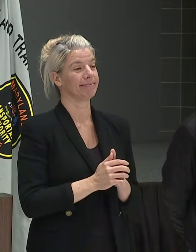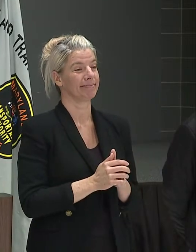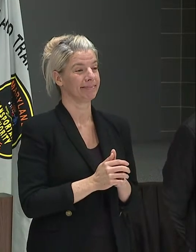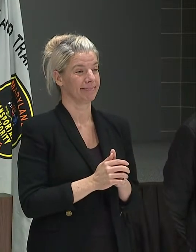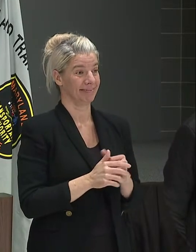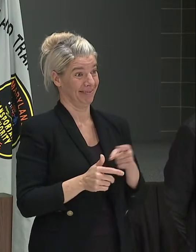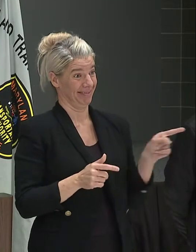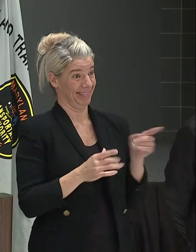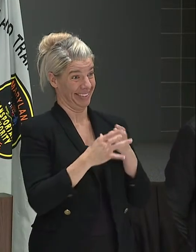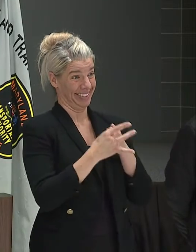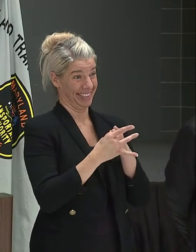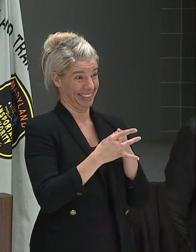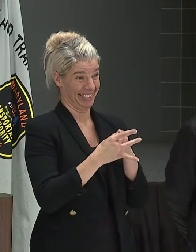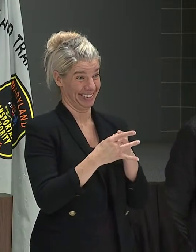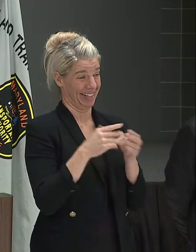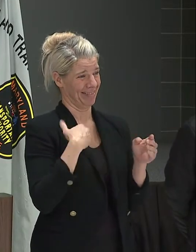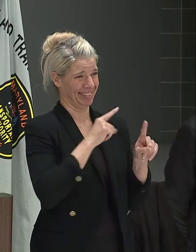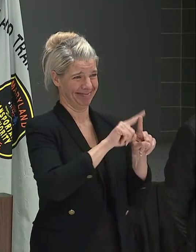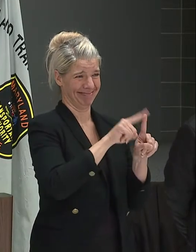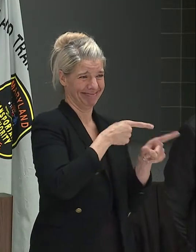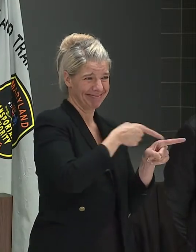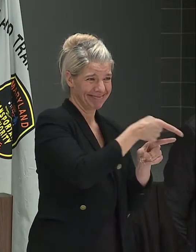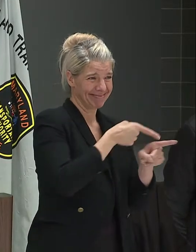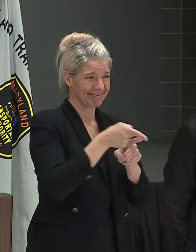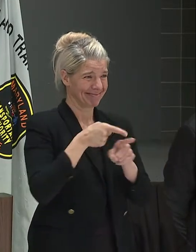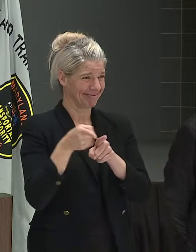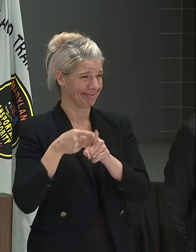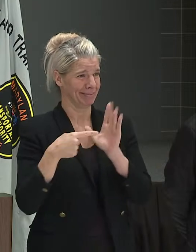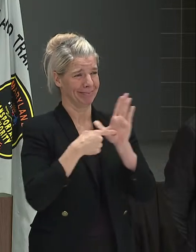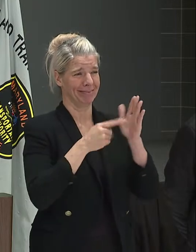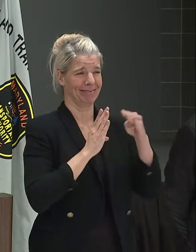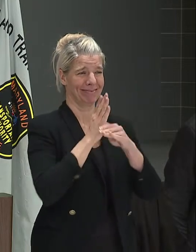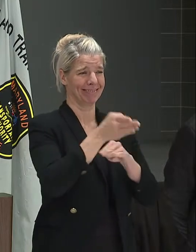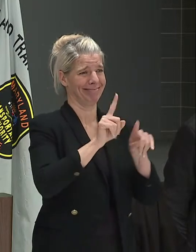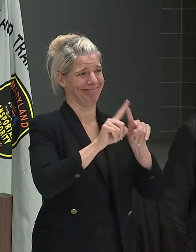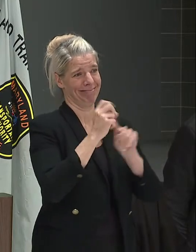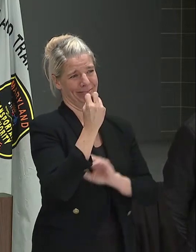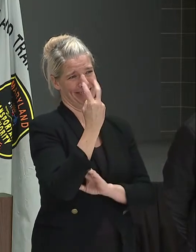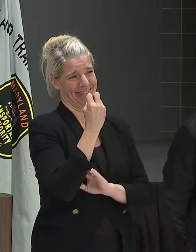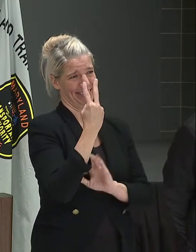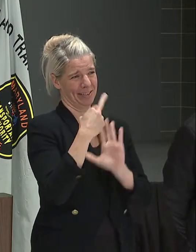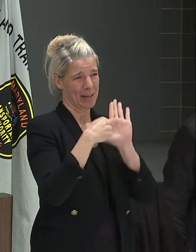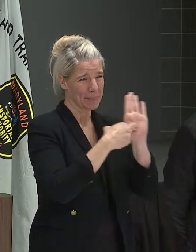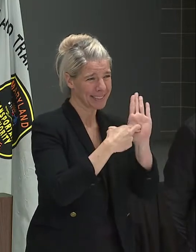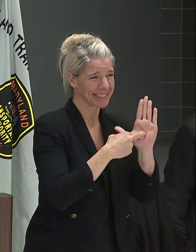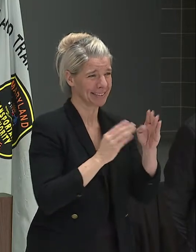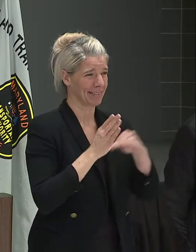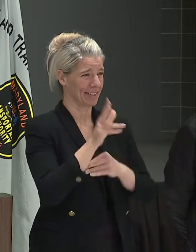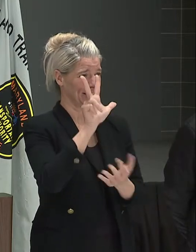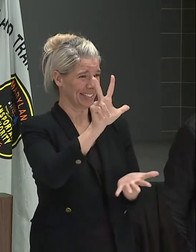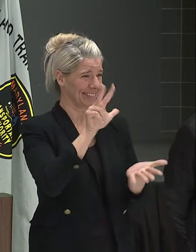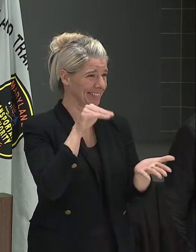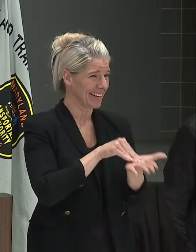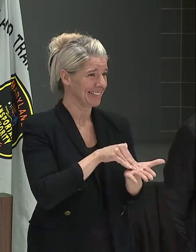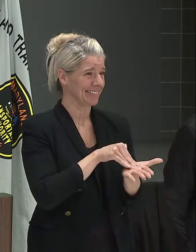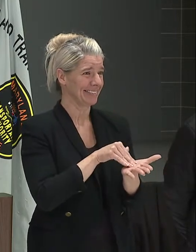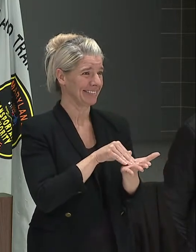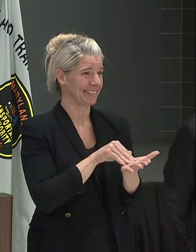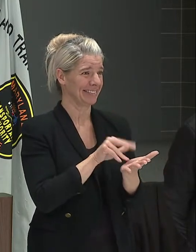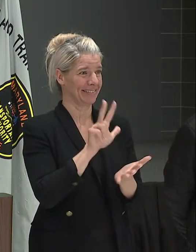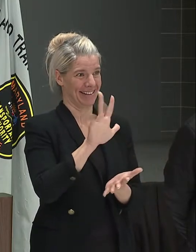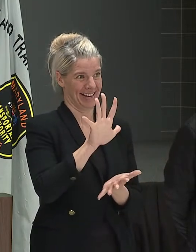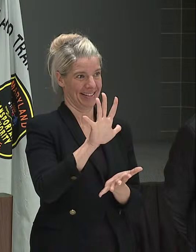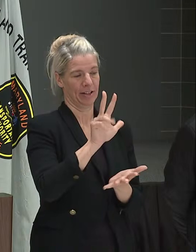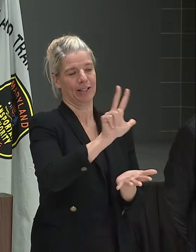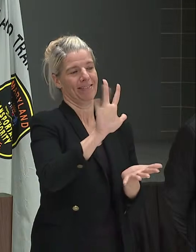these industries, they represent over a dozen different industries. They represent over 35,000 Maryland